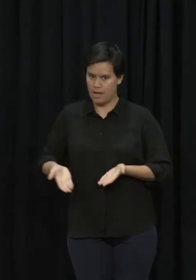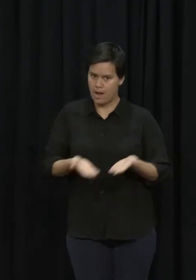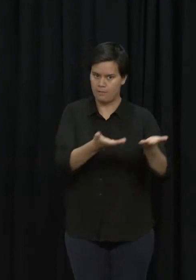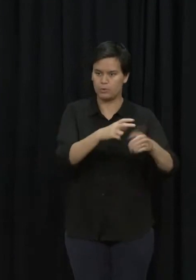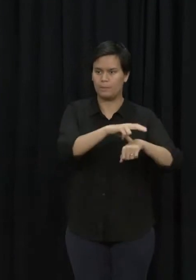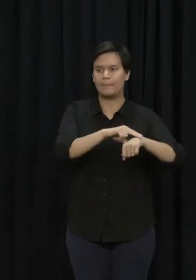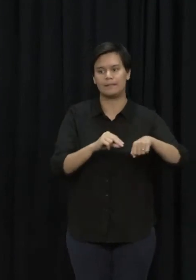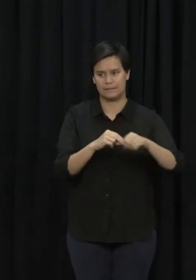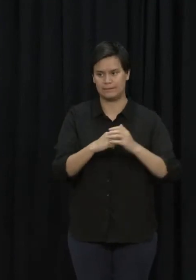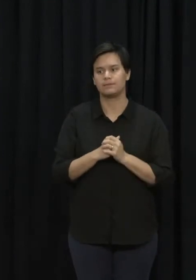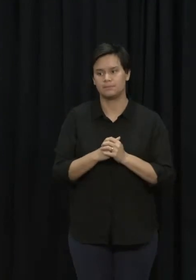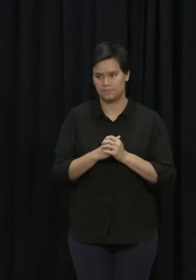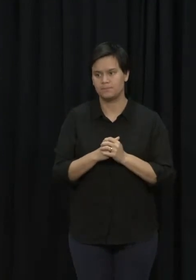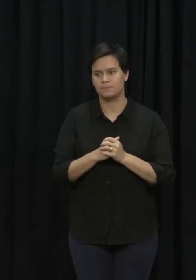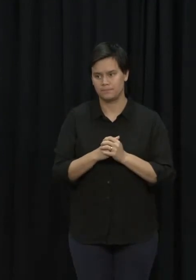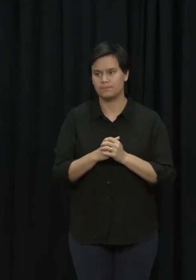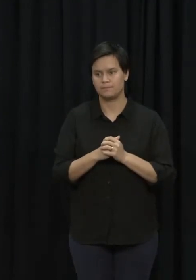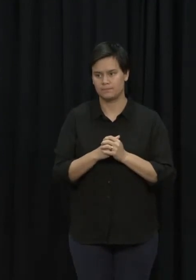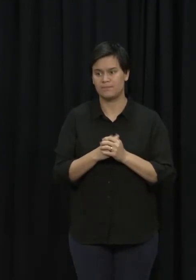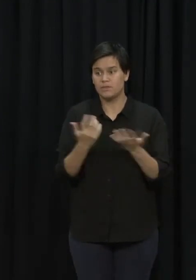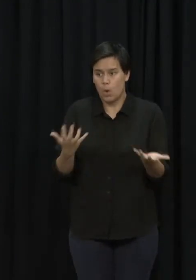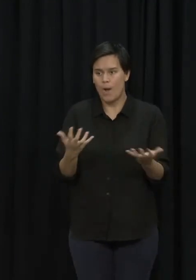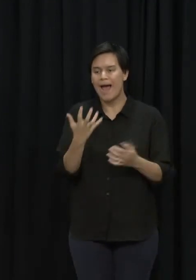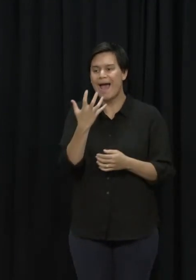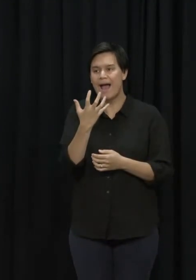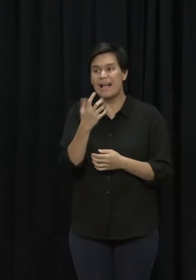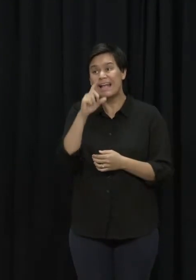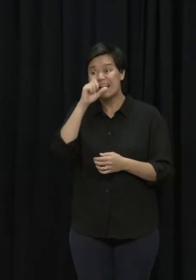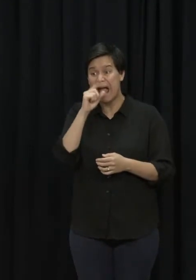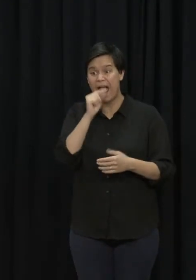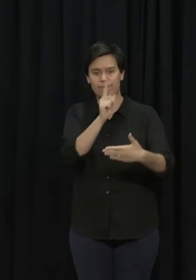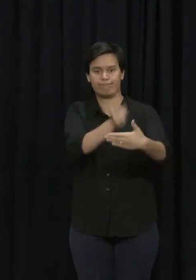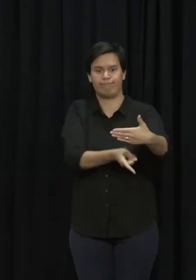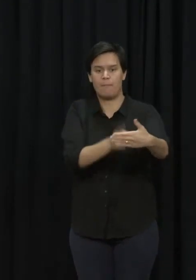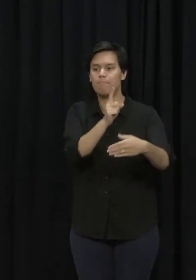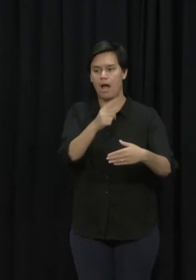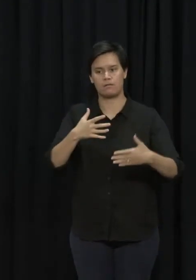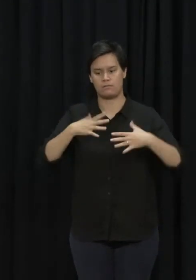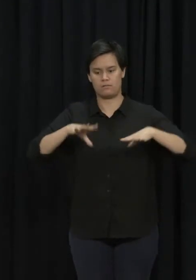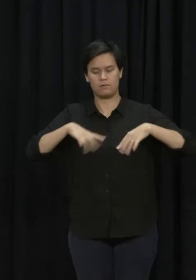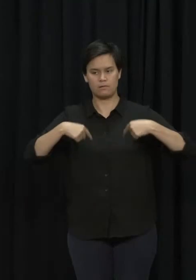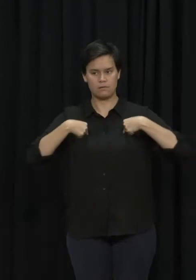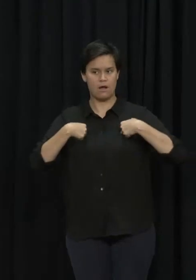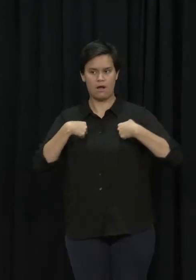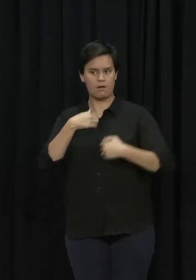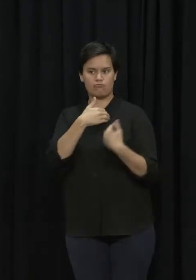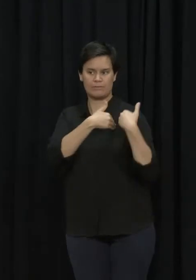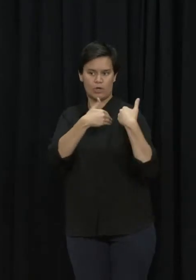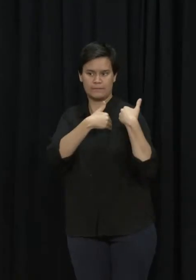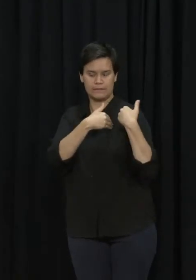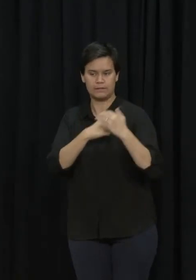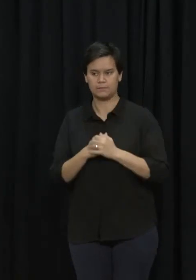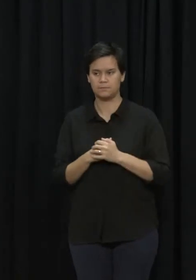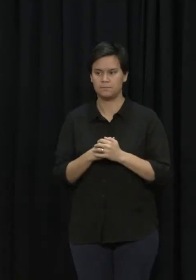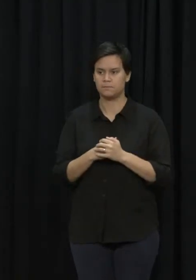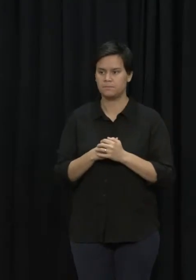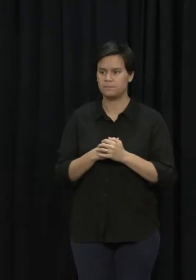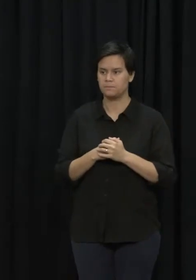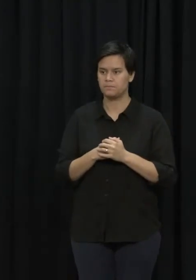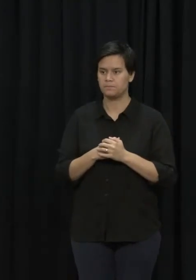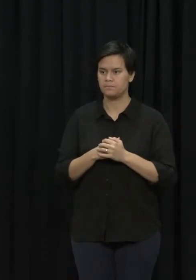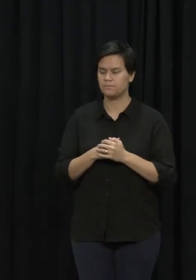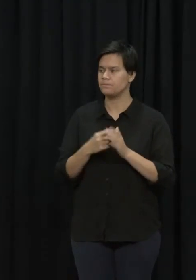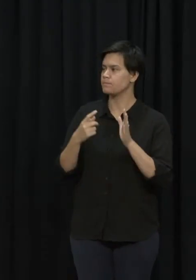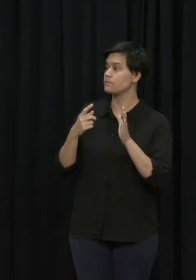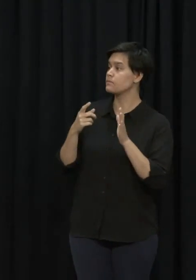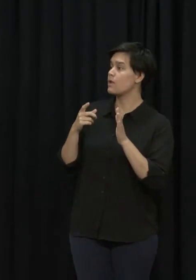is why isn't it, the provisions do exist, so people are able to be. Are you sending a message to the police that you would like to